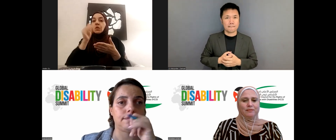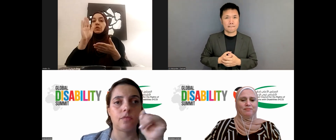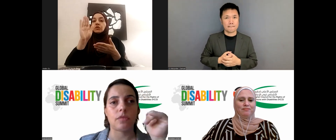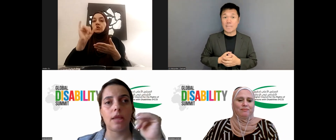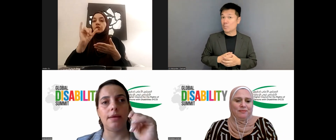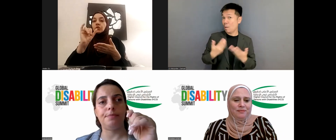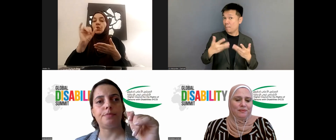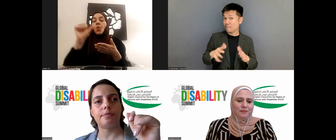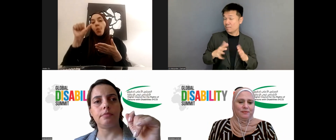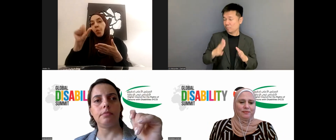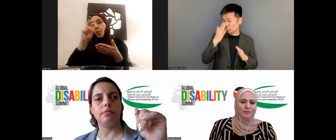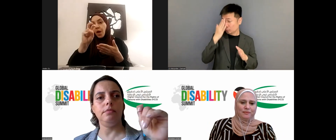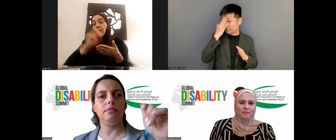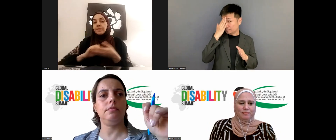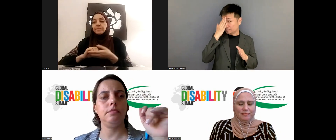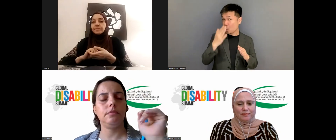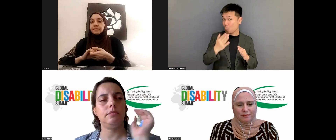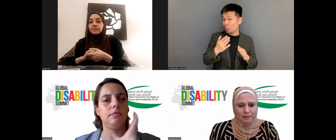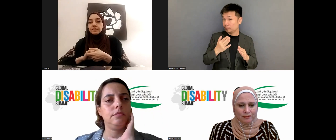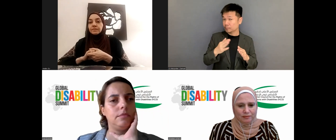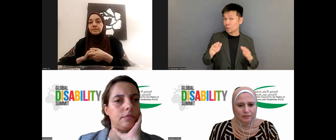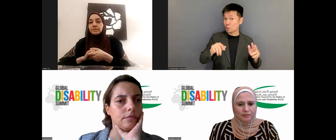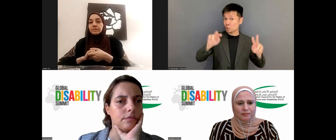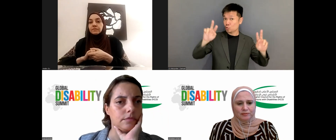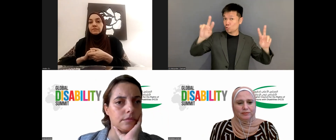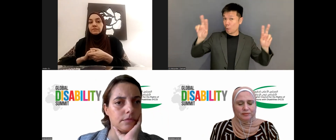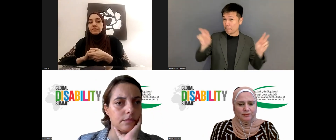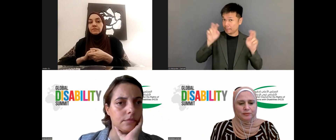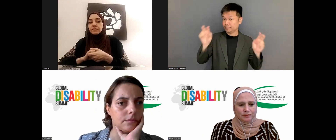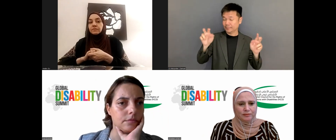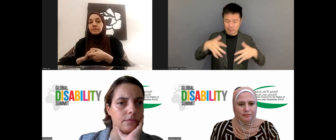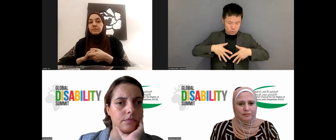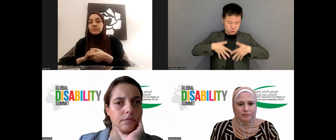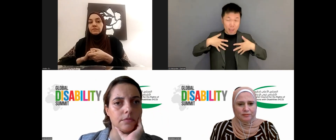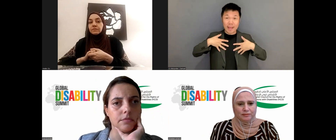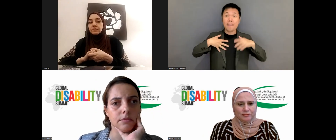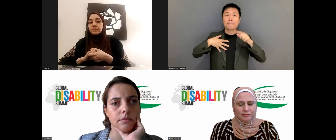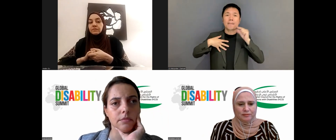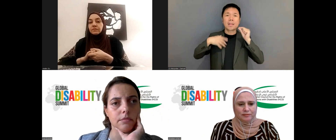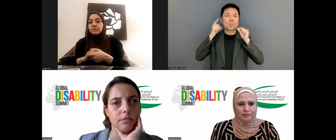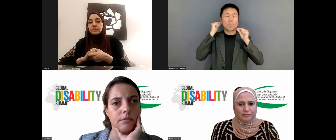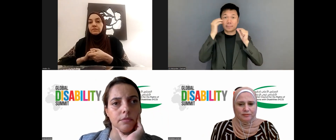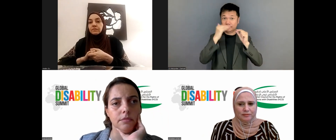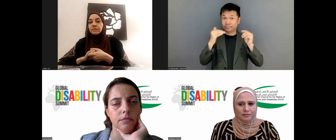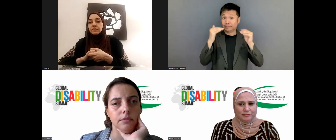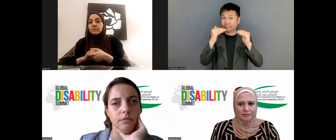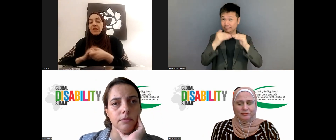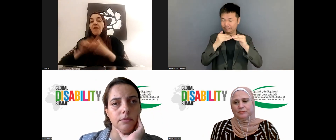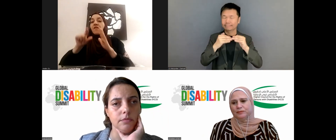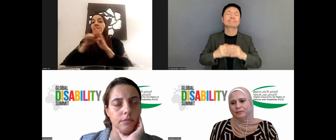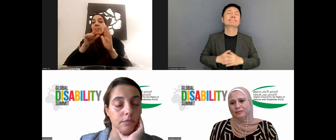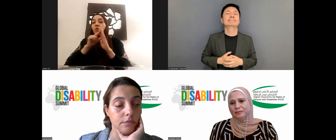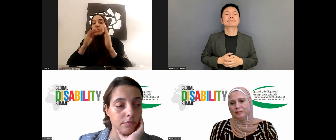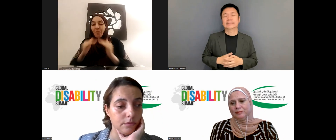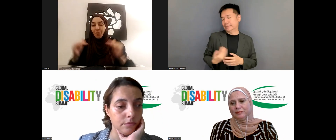have under the topics gender equality, we during our